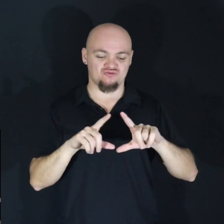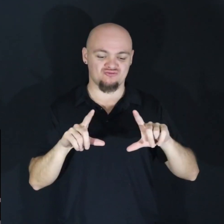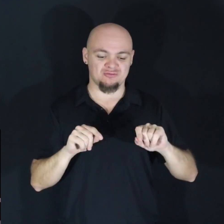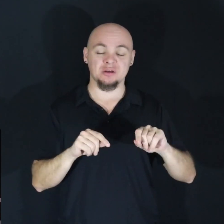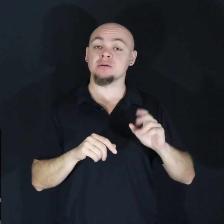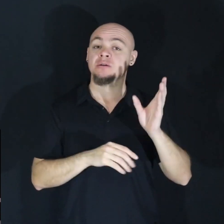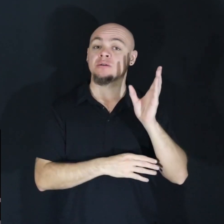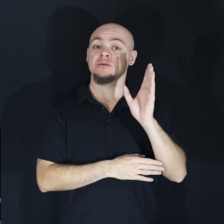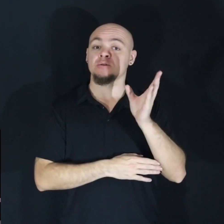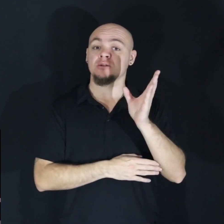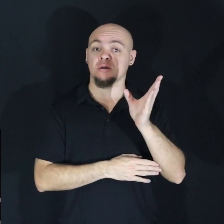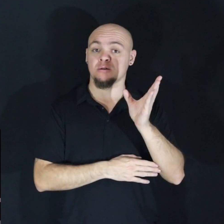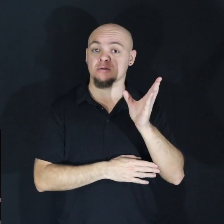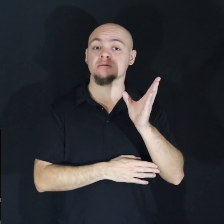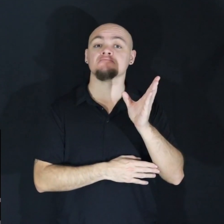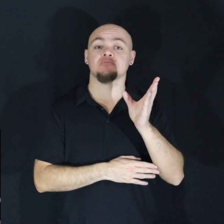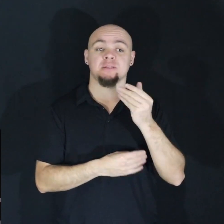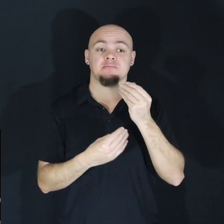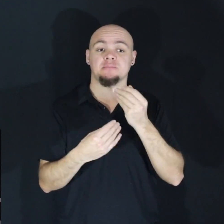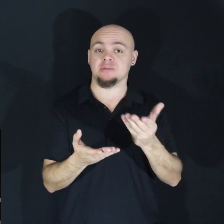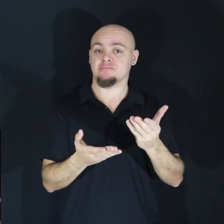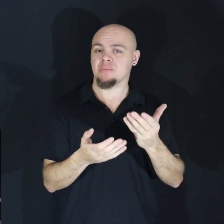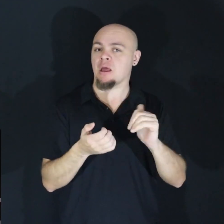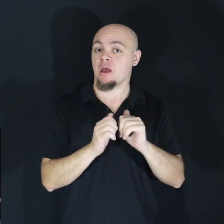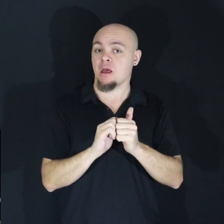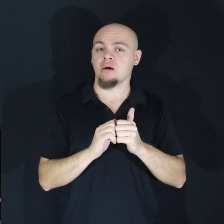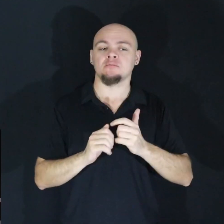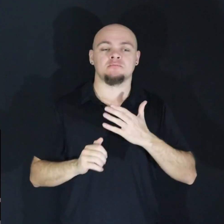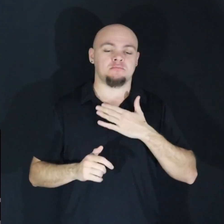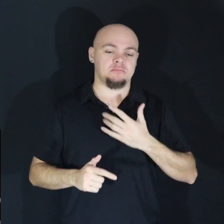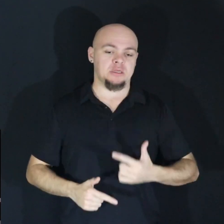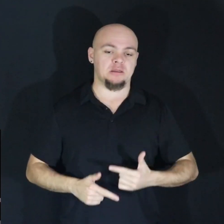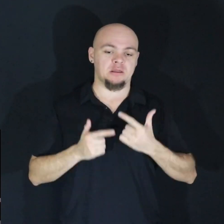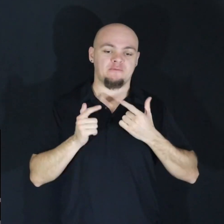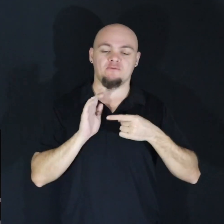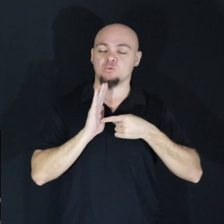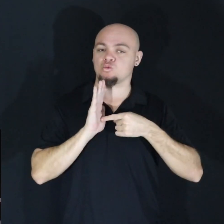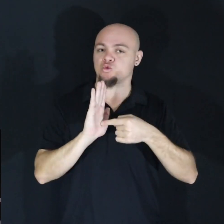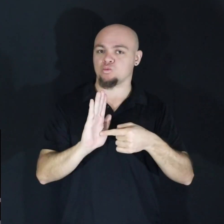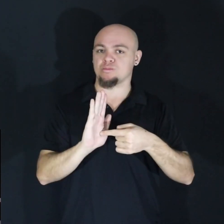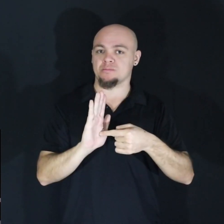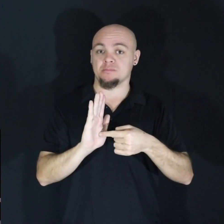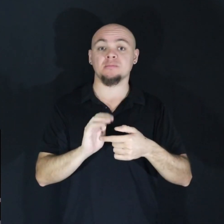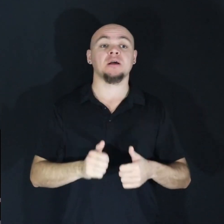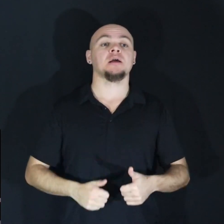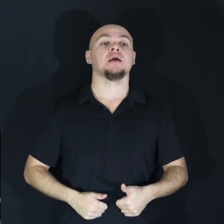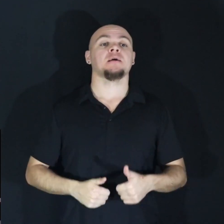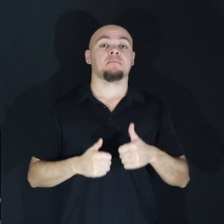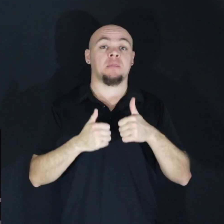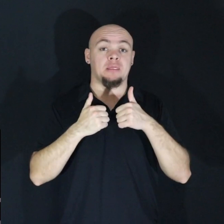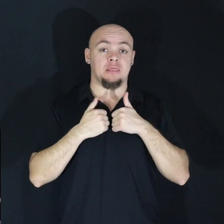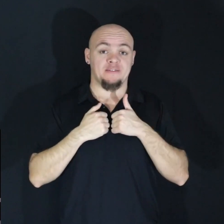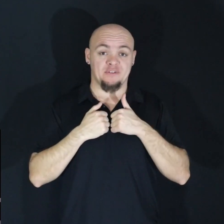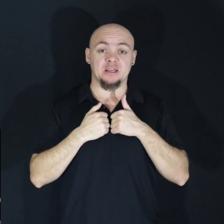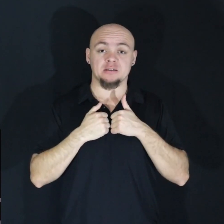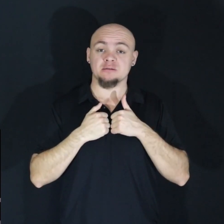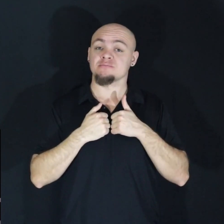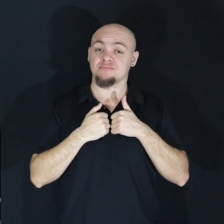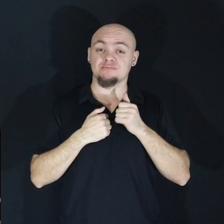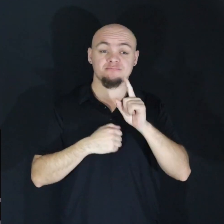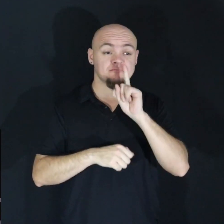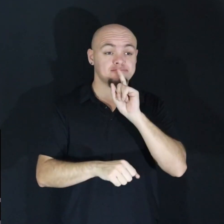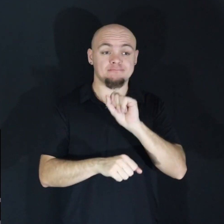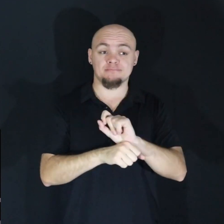this TED Talk, and I'm doing it the way that I do life. I'm living, and I'm definitely